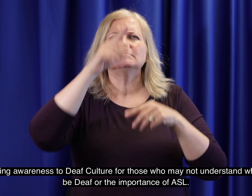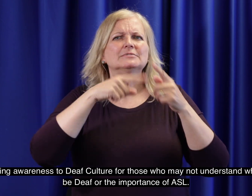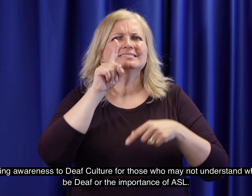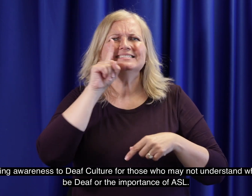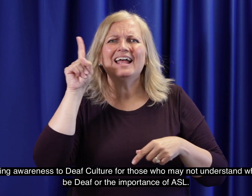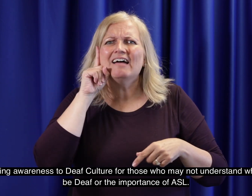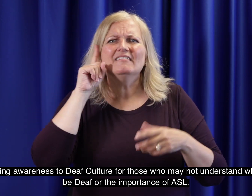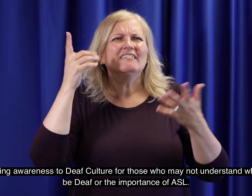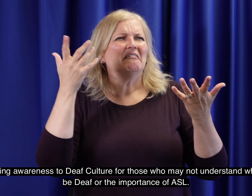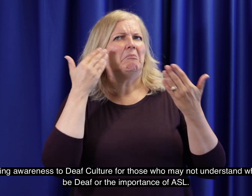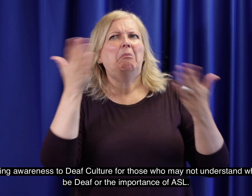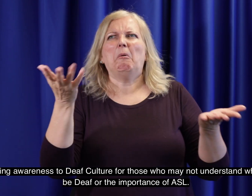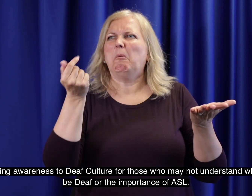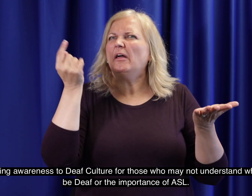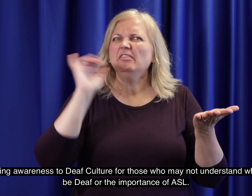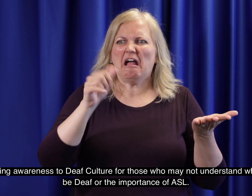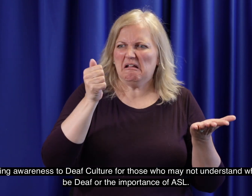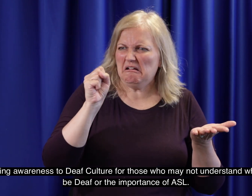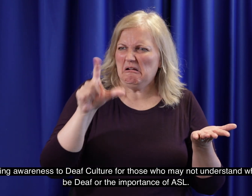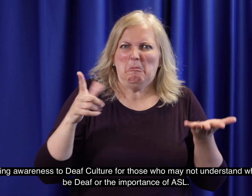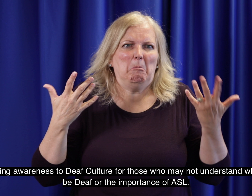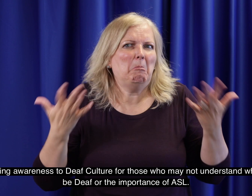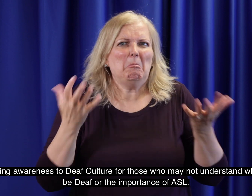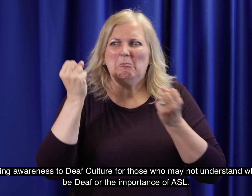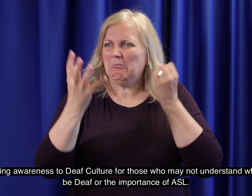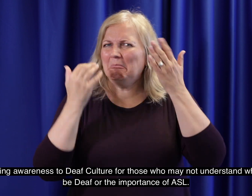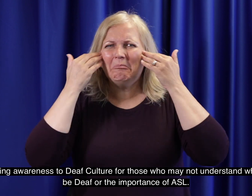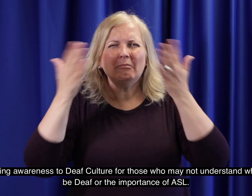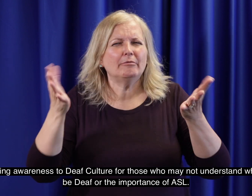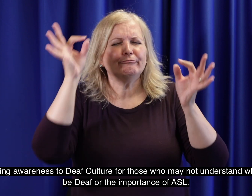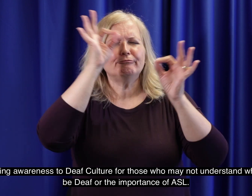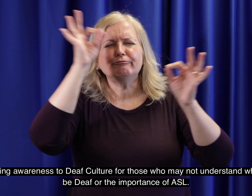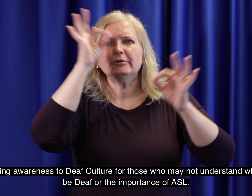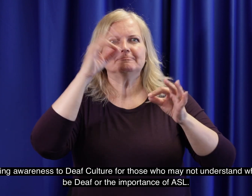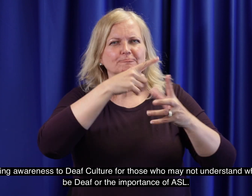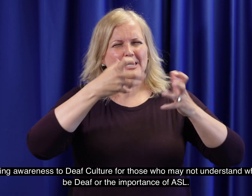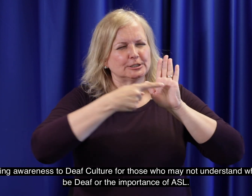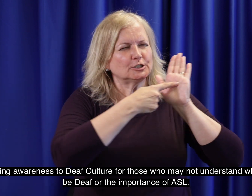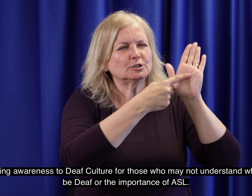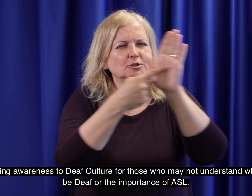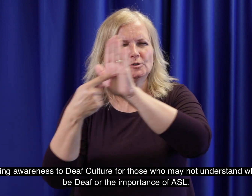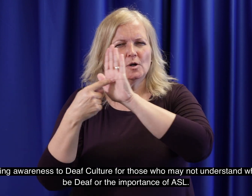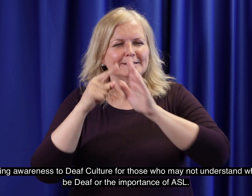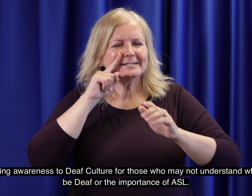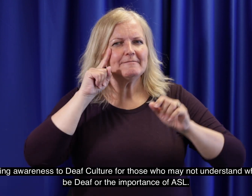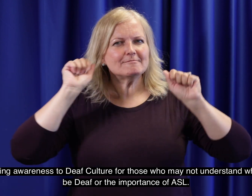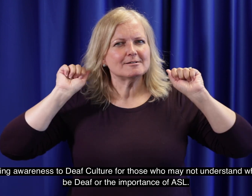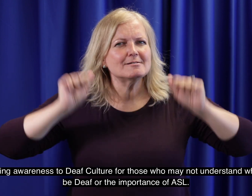Nyle strives to bring awareness to deaf culture for those who may not understand what it means to be deaf or the importance of ASL.